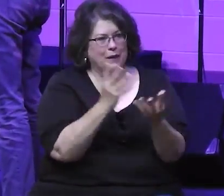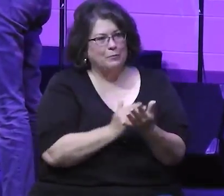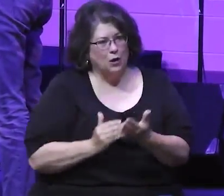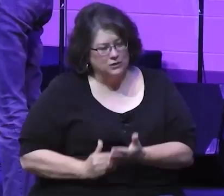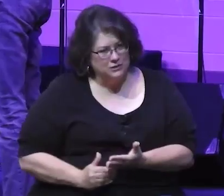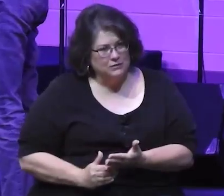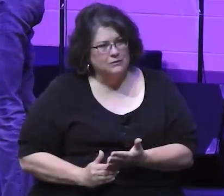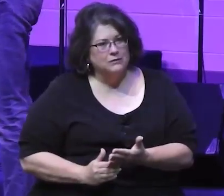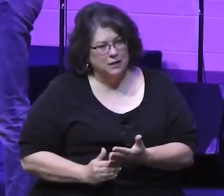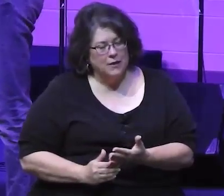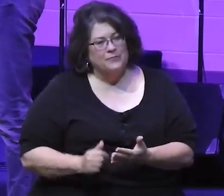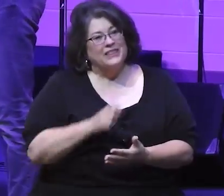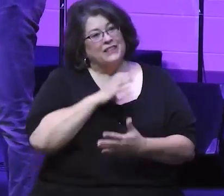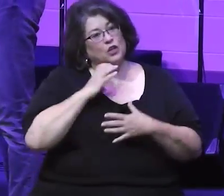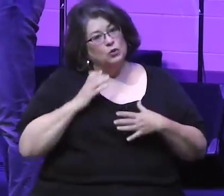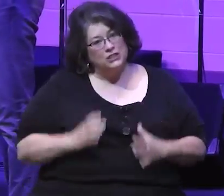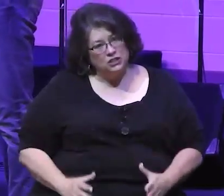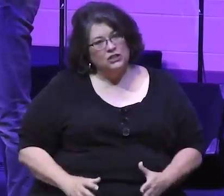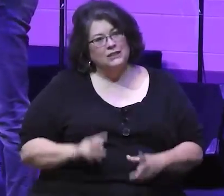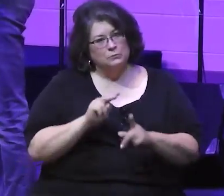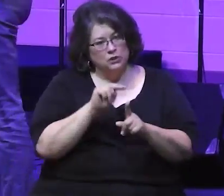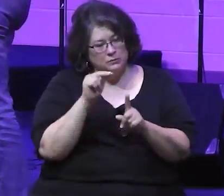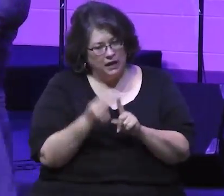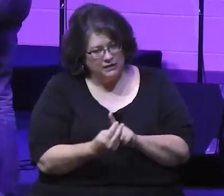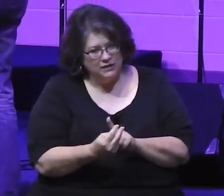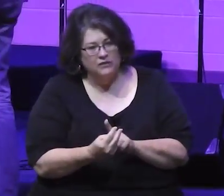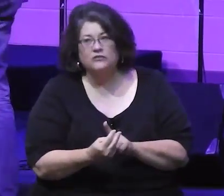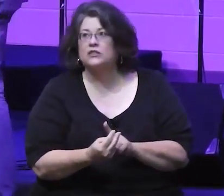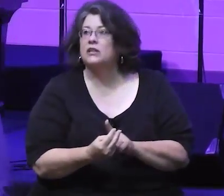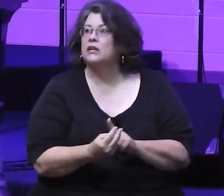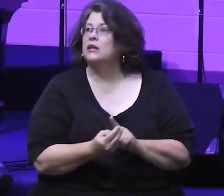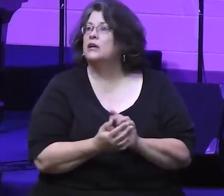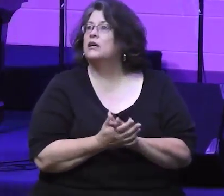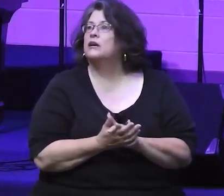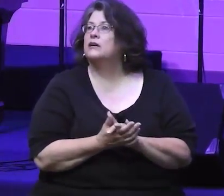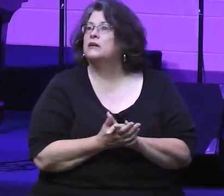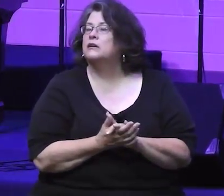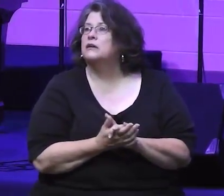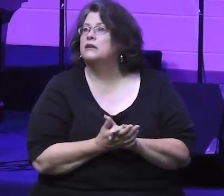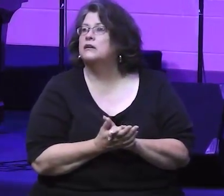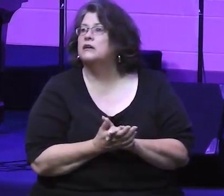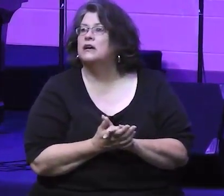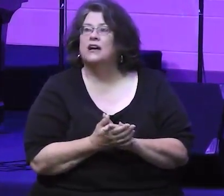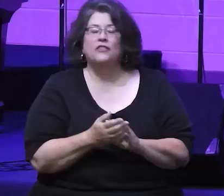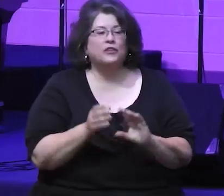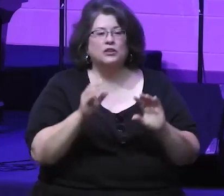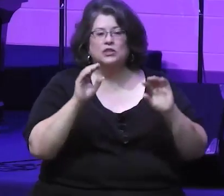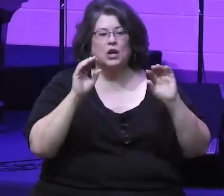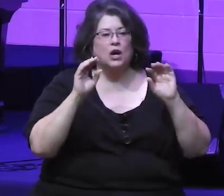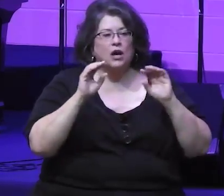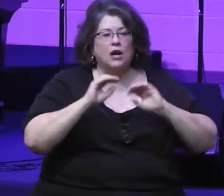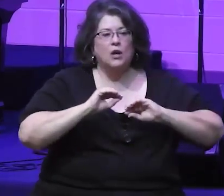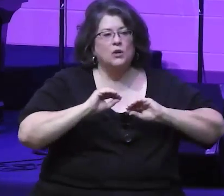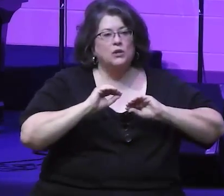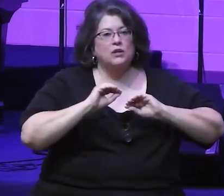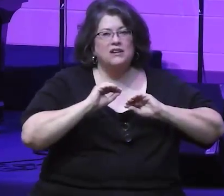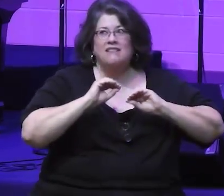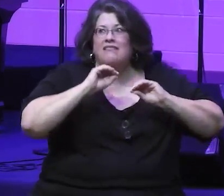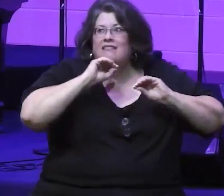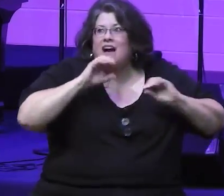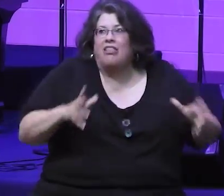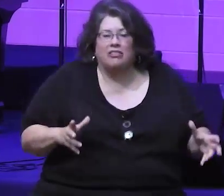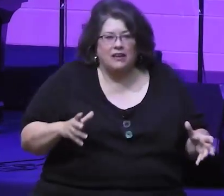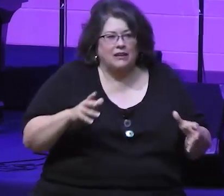a Christian vision of a horrid two-dimensional circle to capture your life, there's no such thing as spiritual up here.